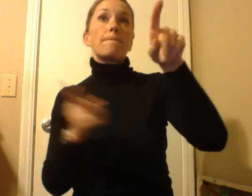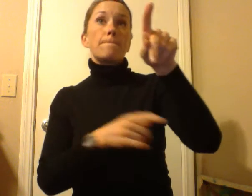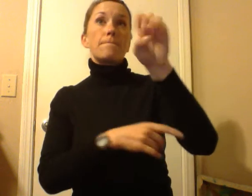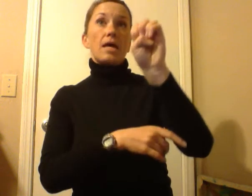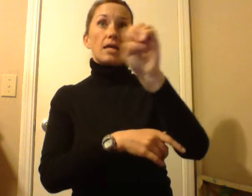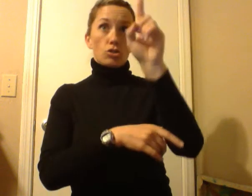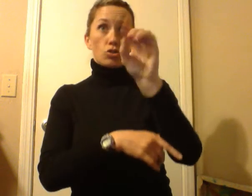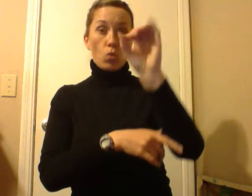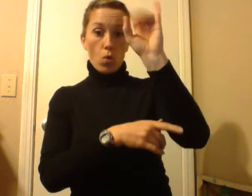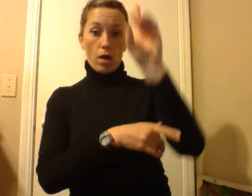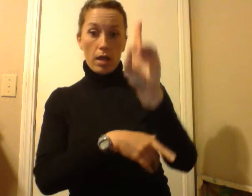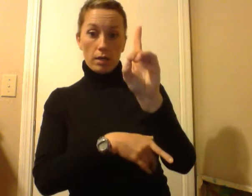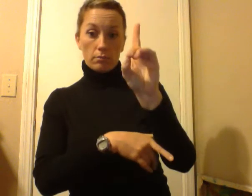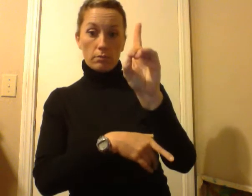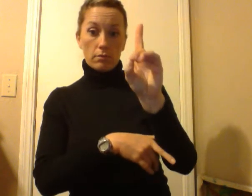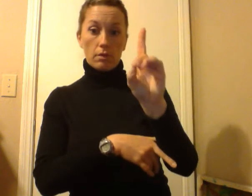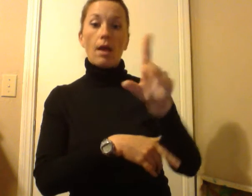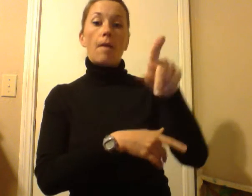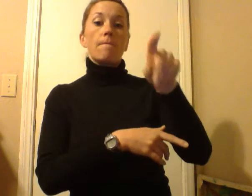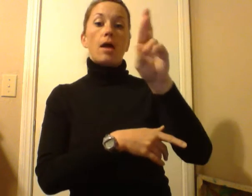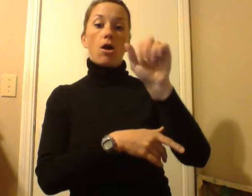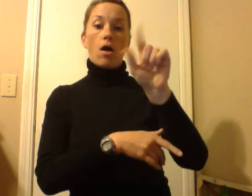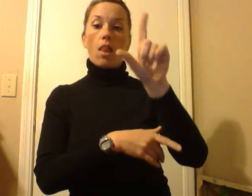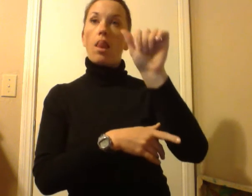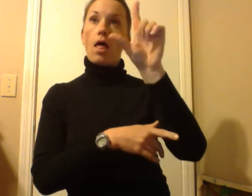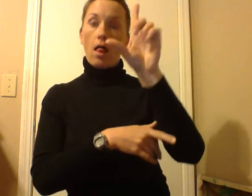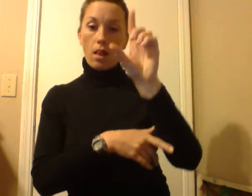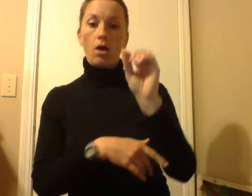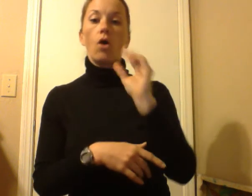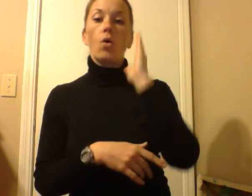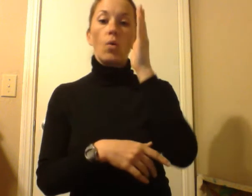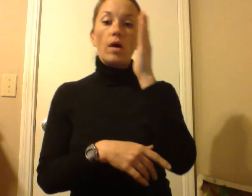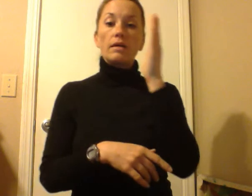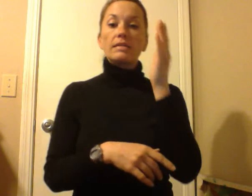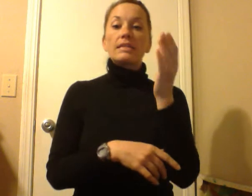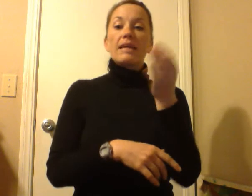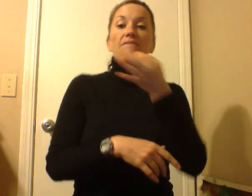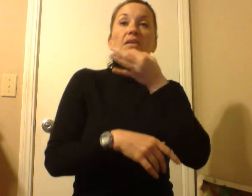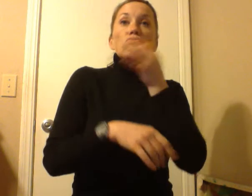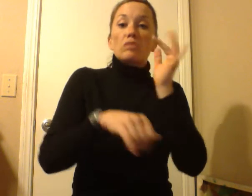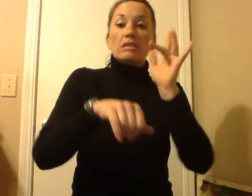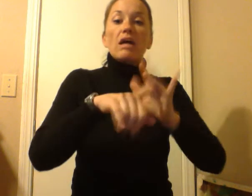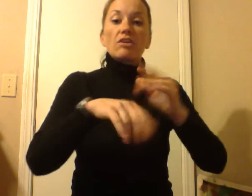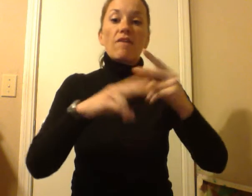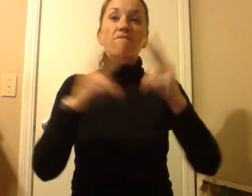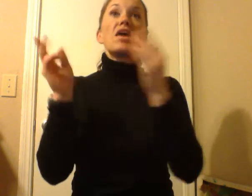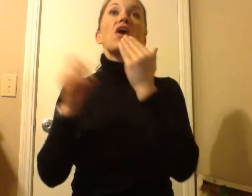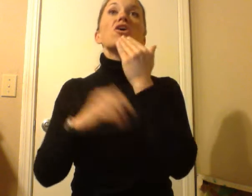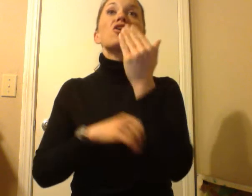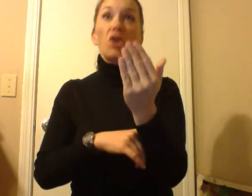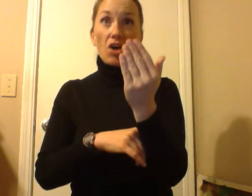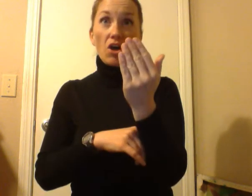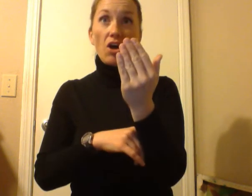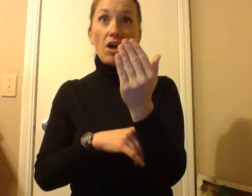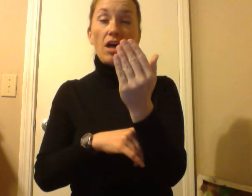would eventually touch if I continue the line. Very good. Those are pattern blocks, and we're going to be learning a whole bunch of things about pattern